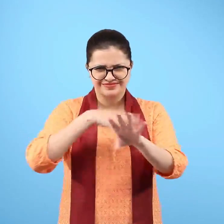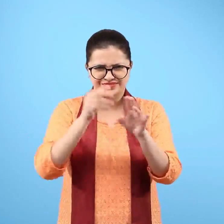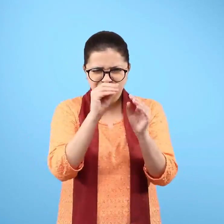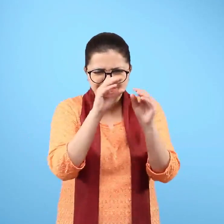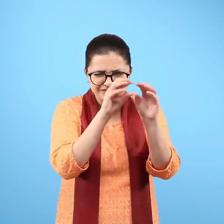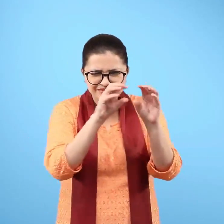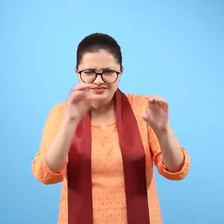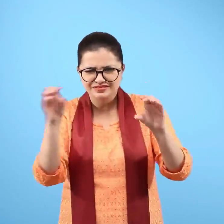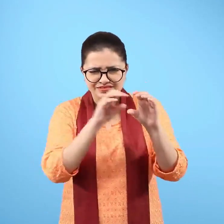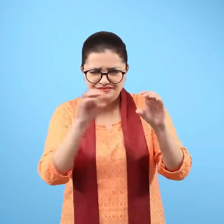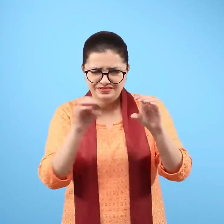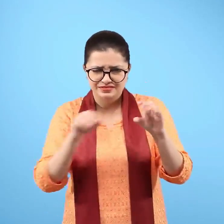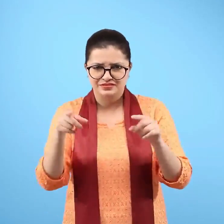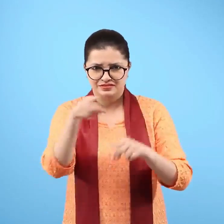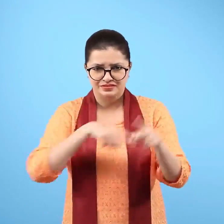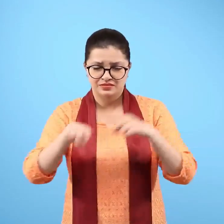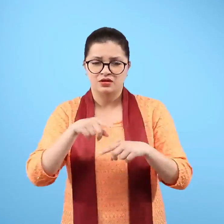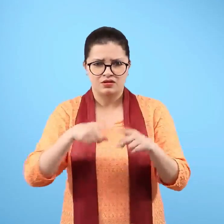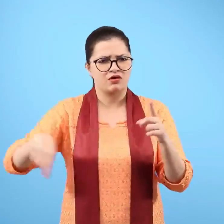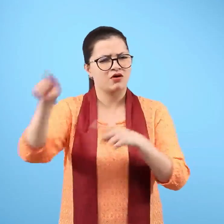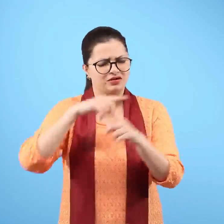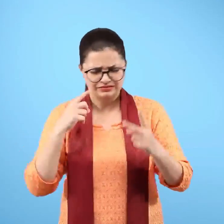Use the squares to find out